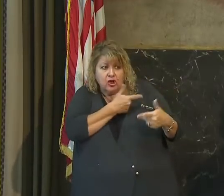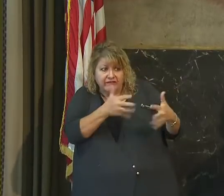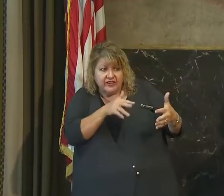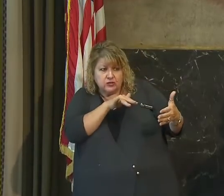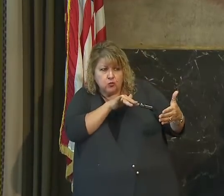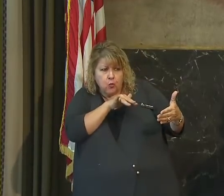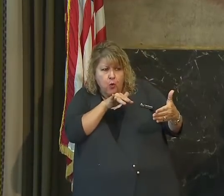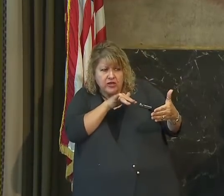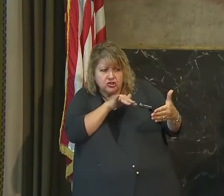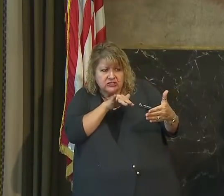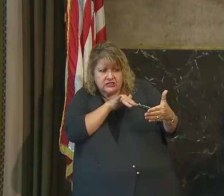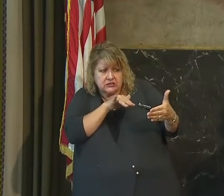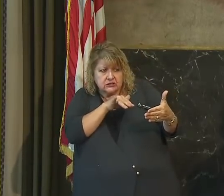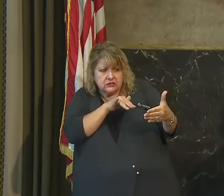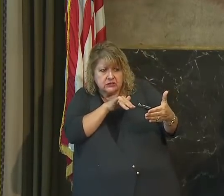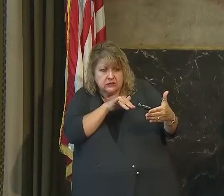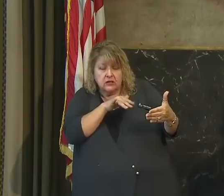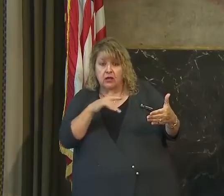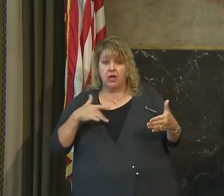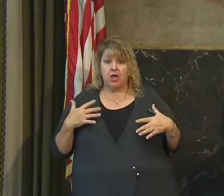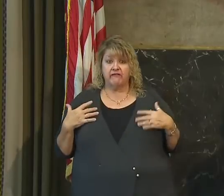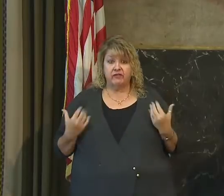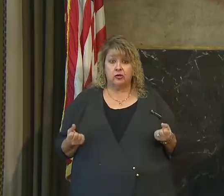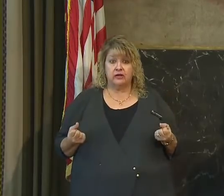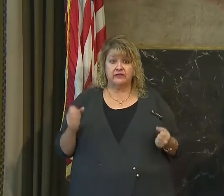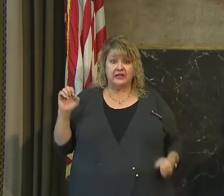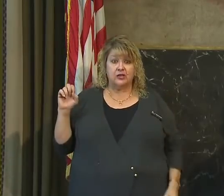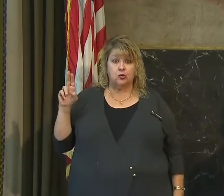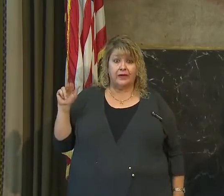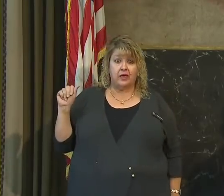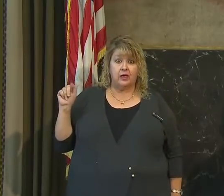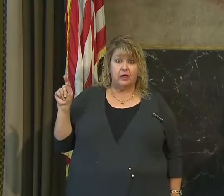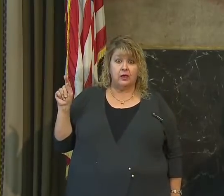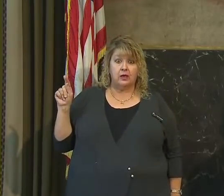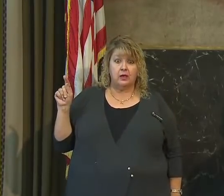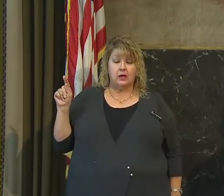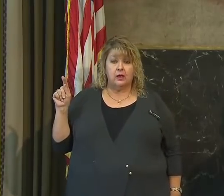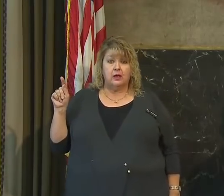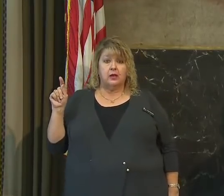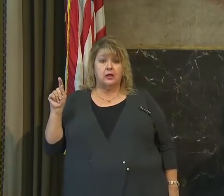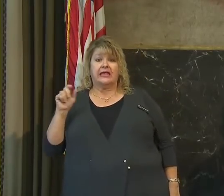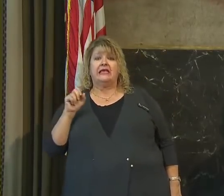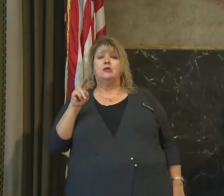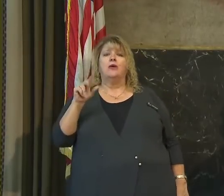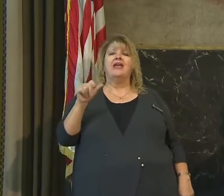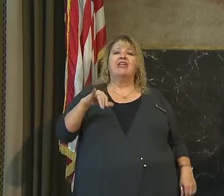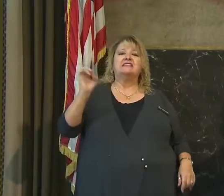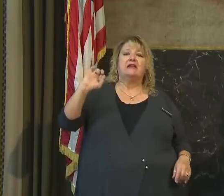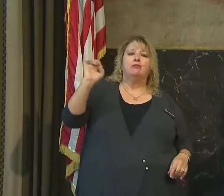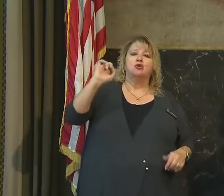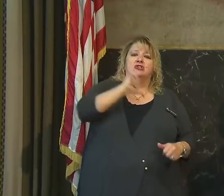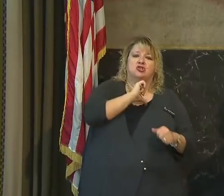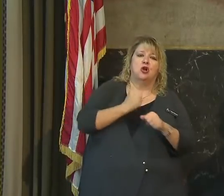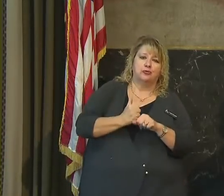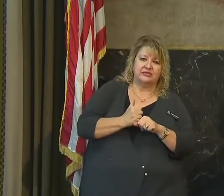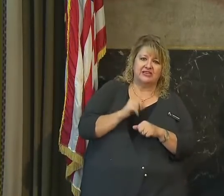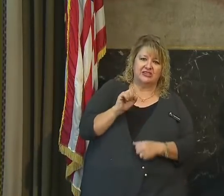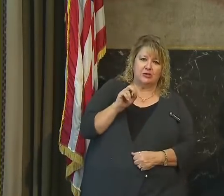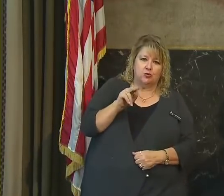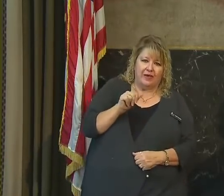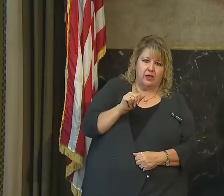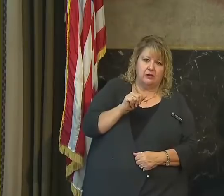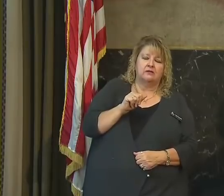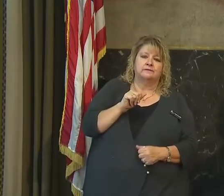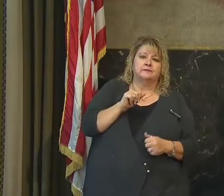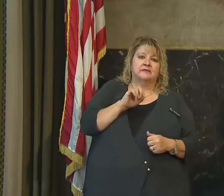And so I have all the confidence in the world that the EUA will give way to full licensure. When that happens, we believe